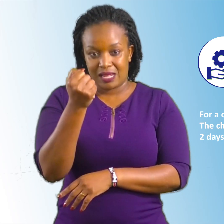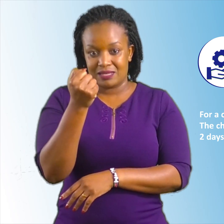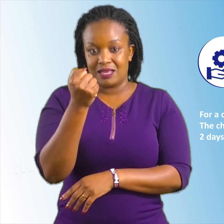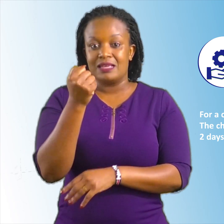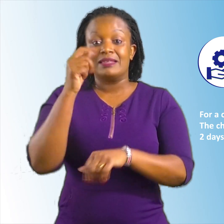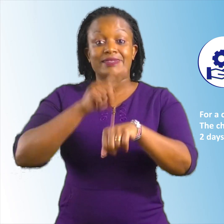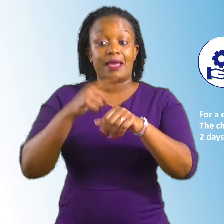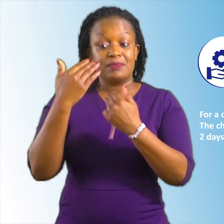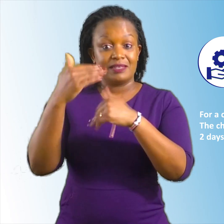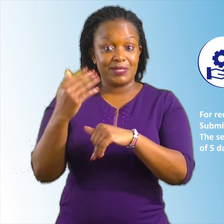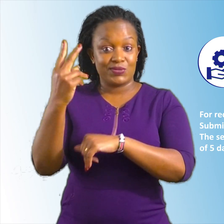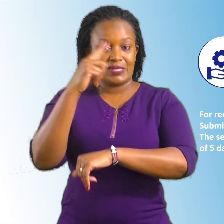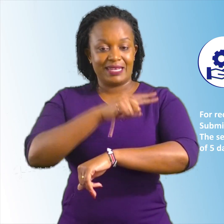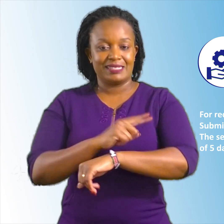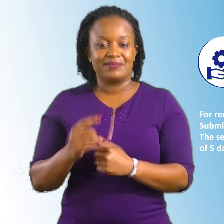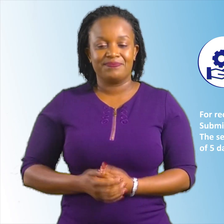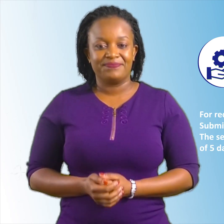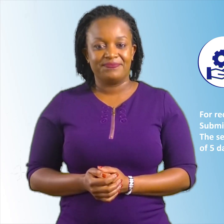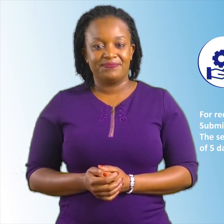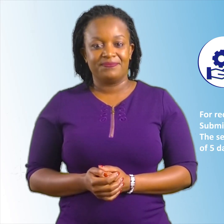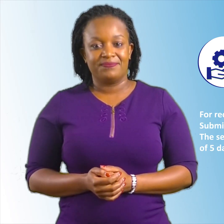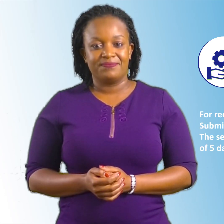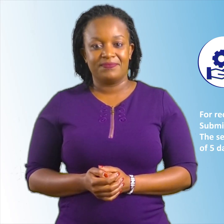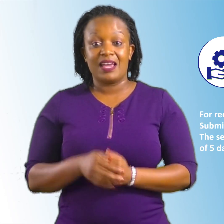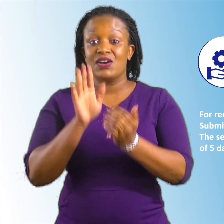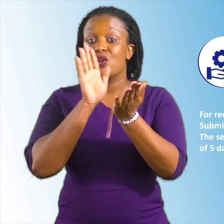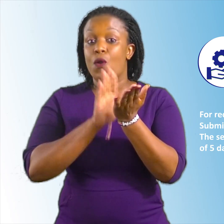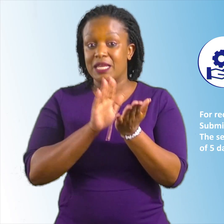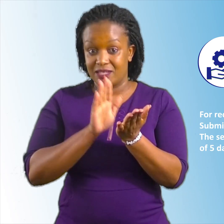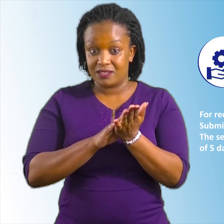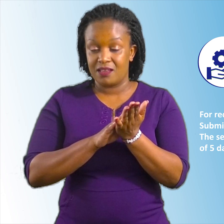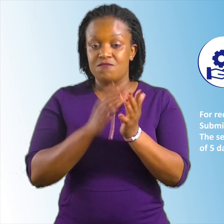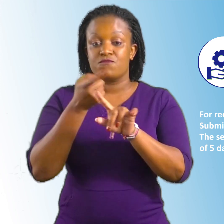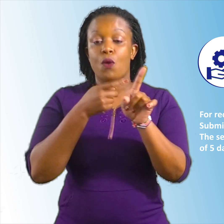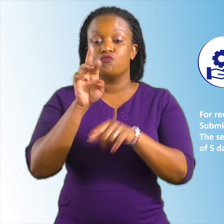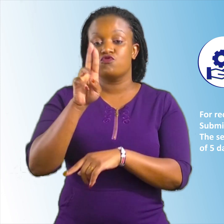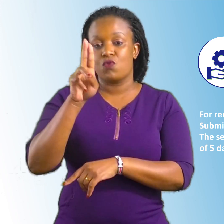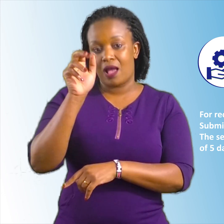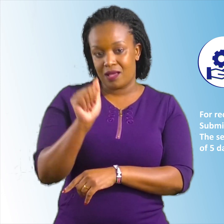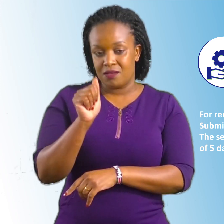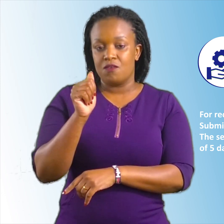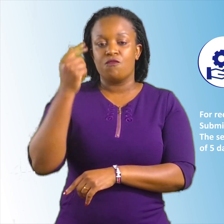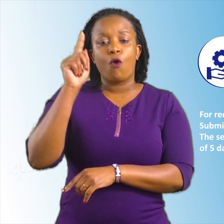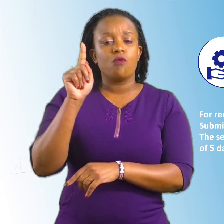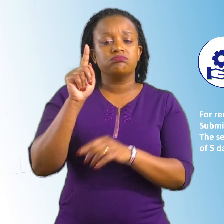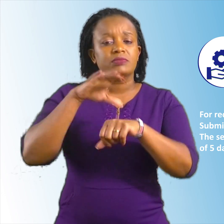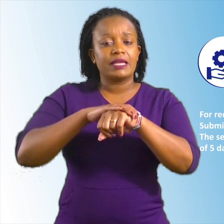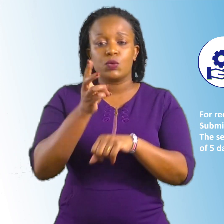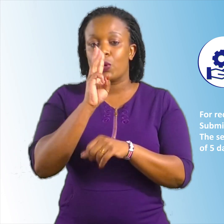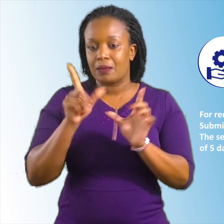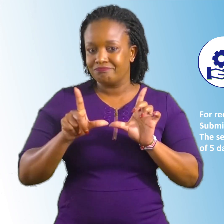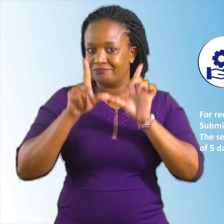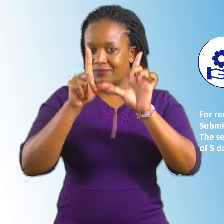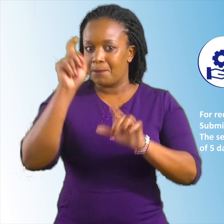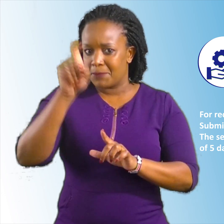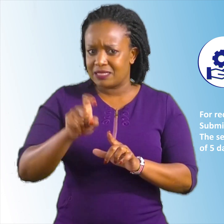with a timeline of 2 days. For recommendation by RUA for a water permit, submit